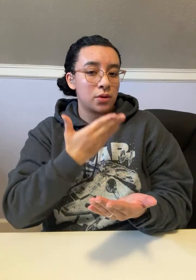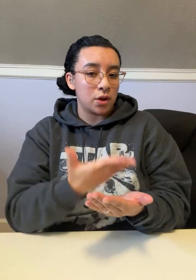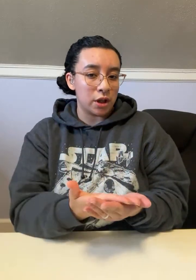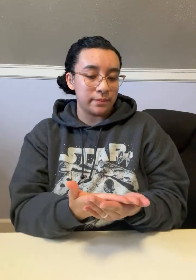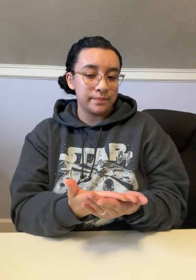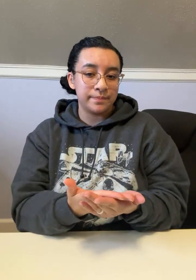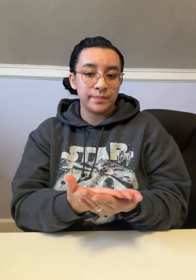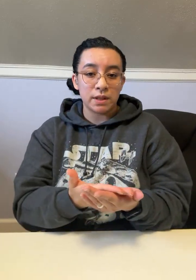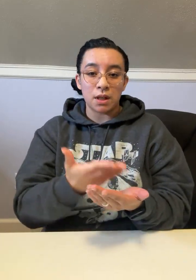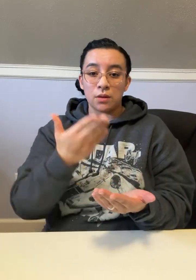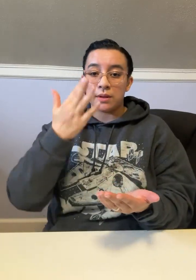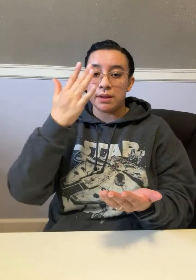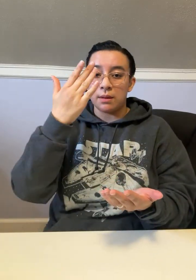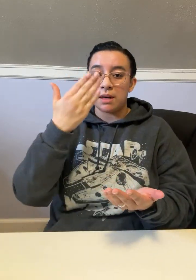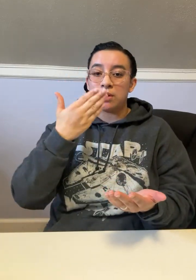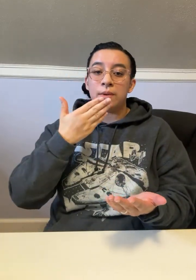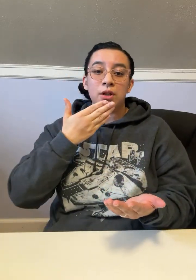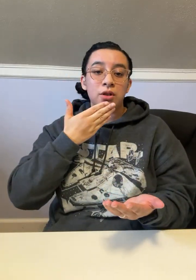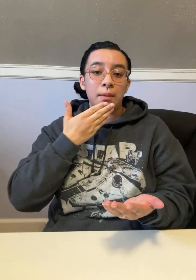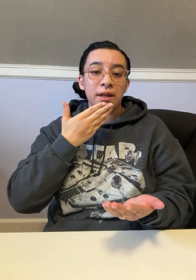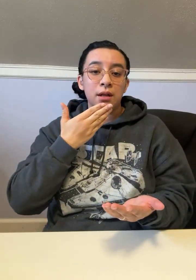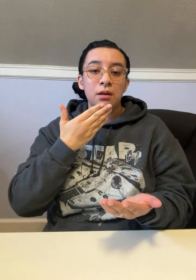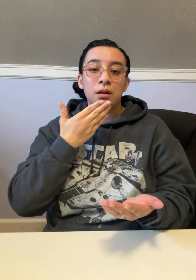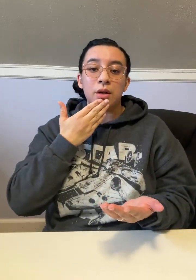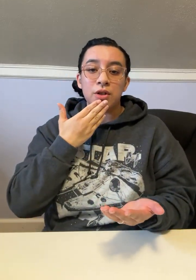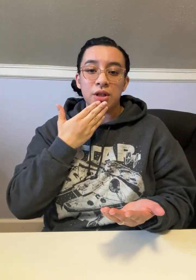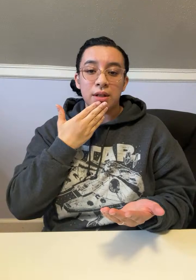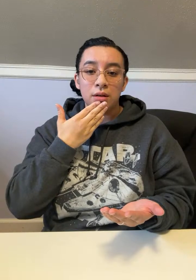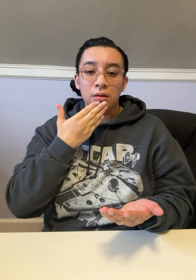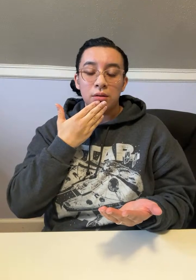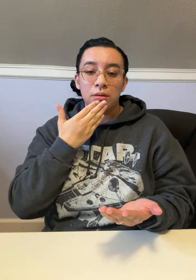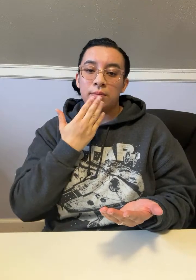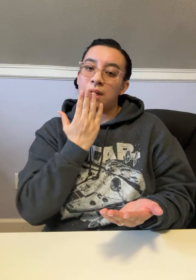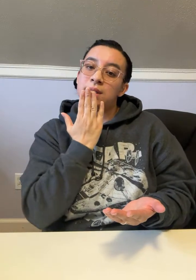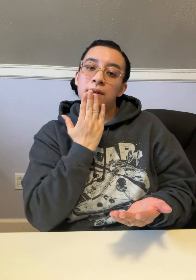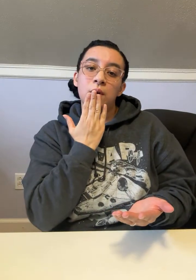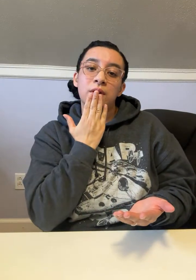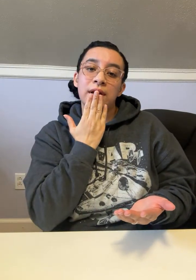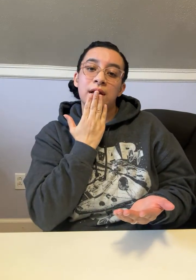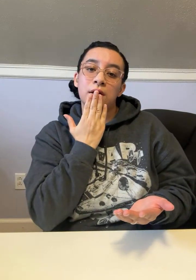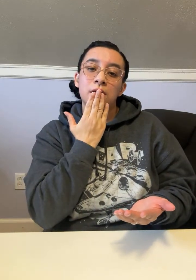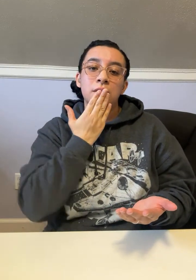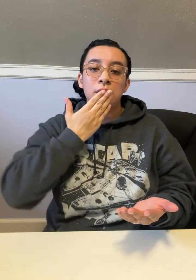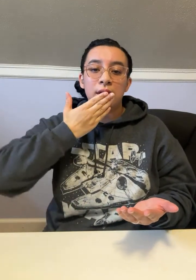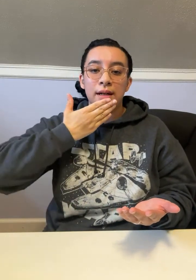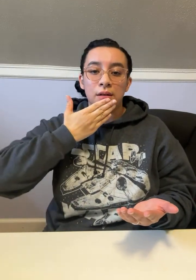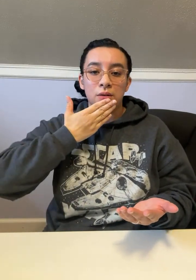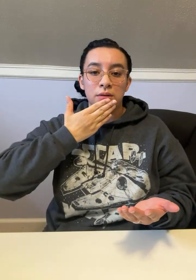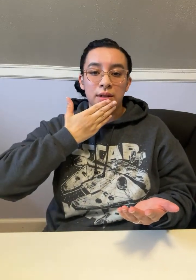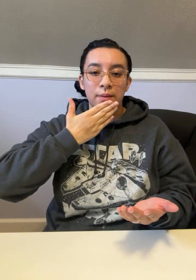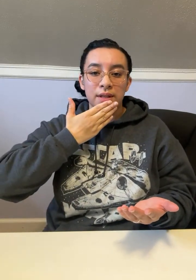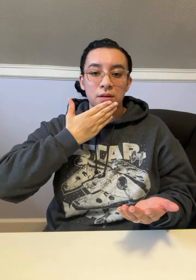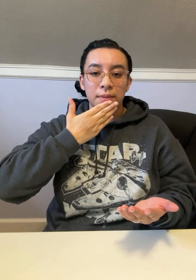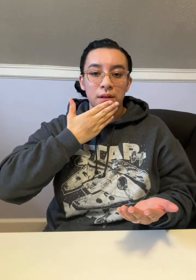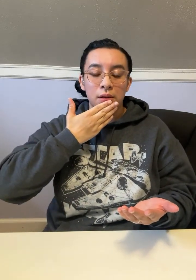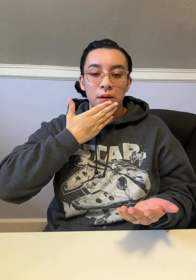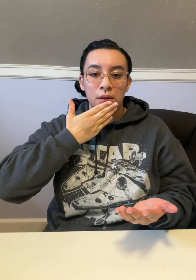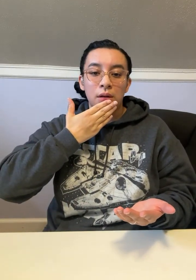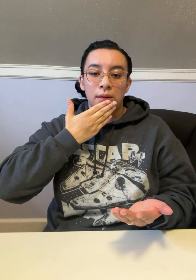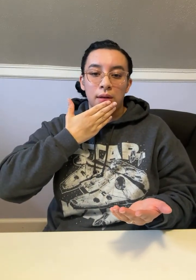Good. So same hand movement on your dominant, on your chin, but instead of going right here, you kind of go sideways a little bit.